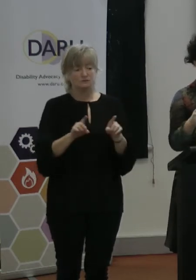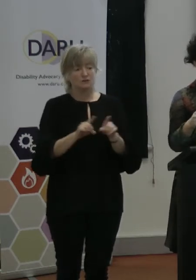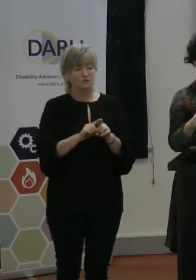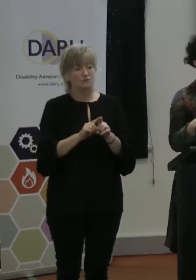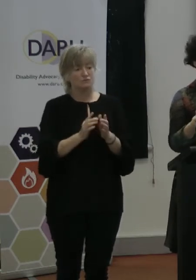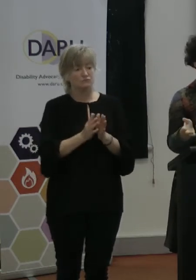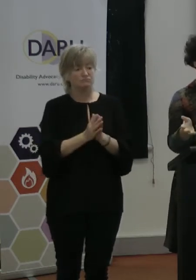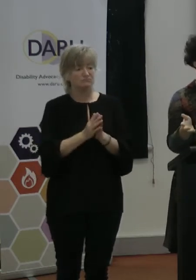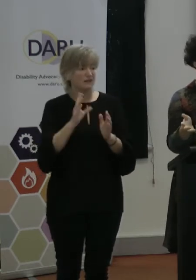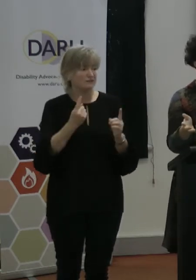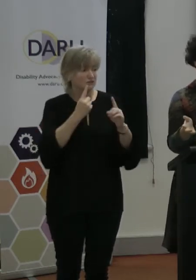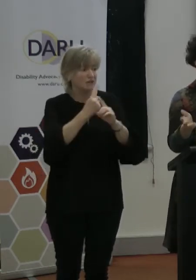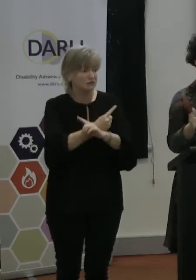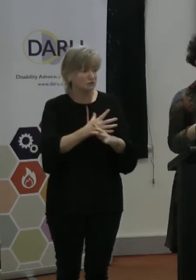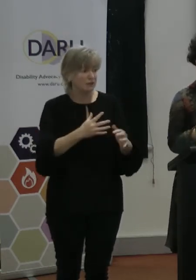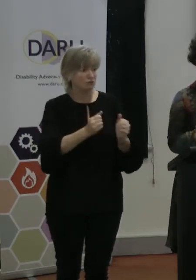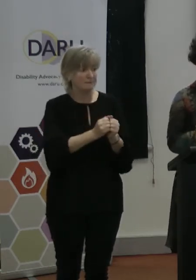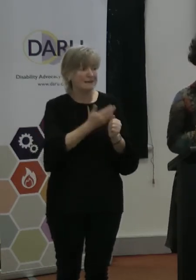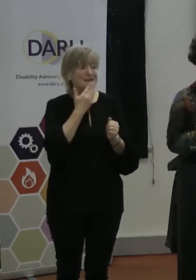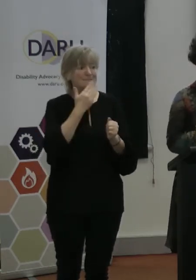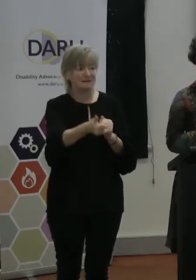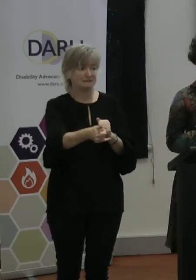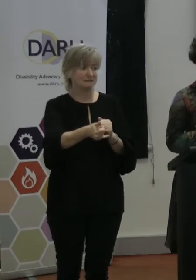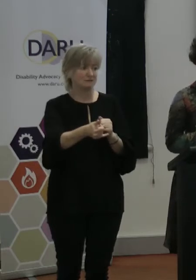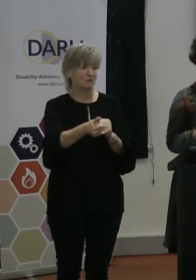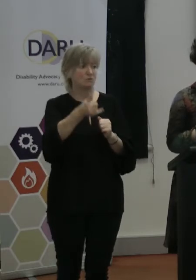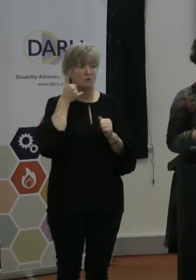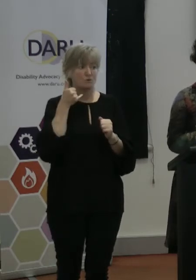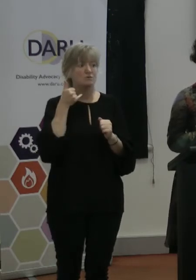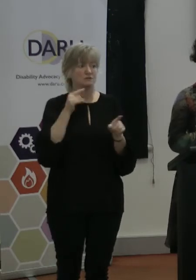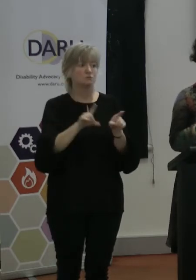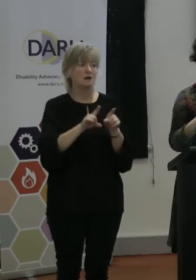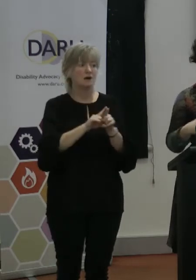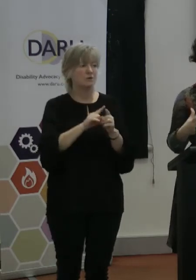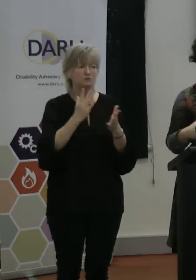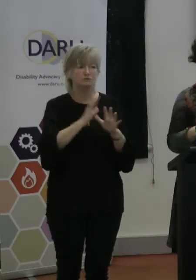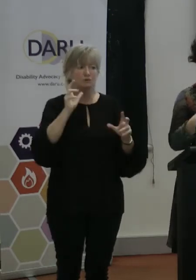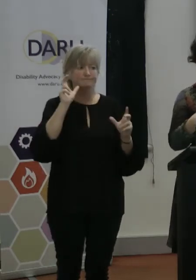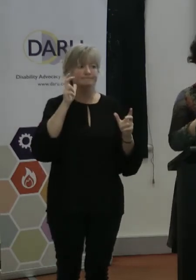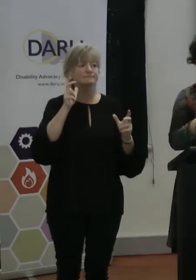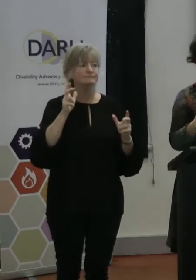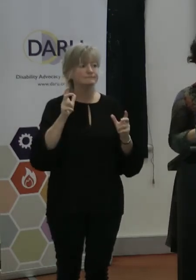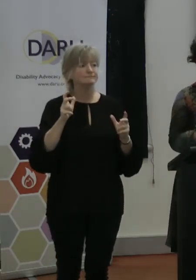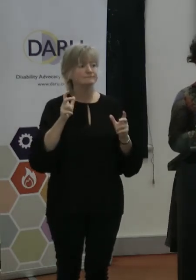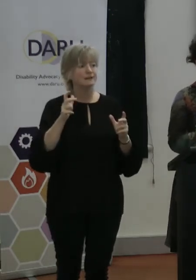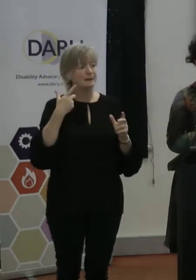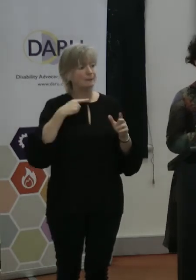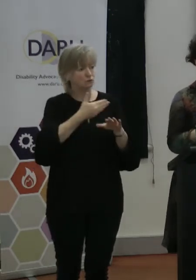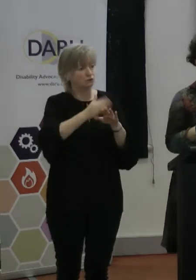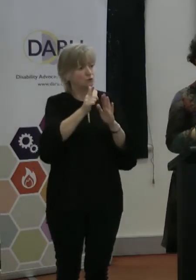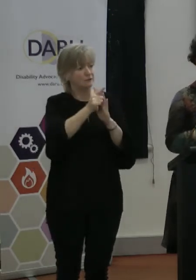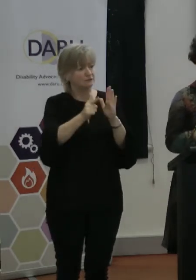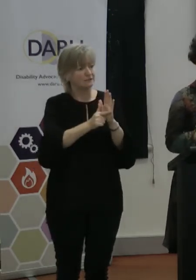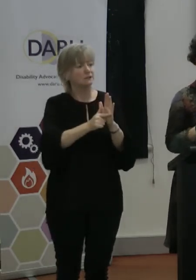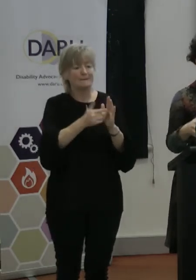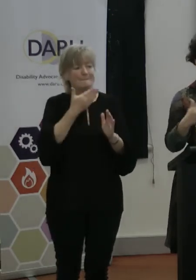are some changes to the agreement, please also give us a call. We're really interested because this is a new piece of legislation. Please